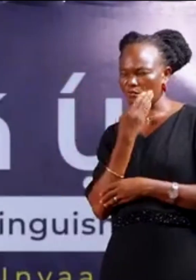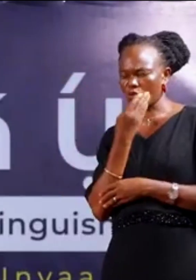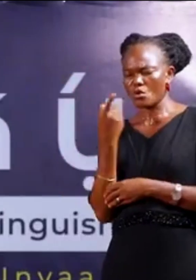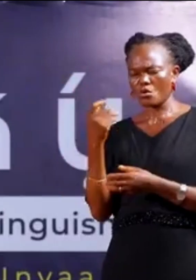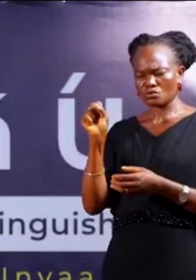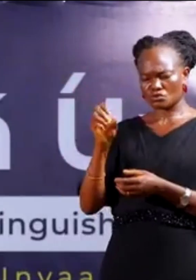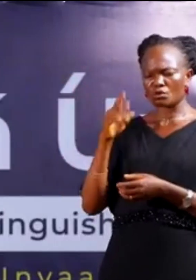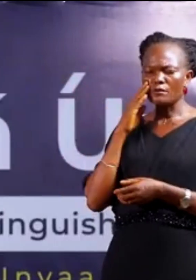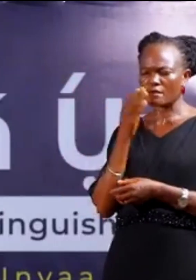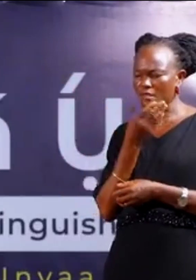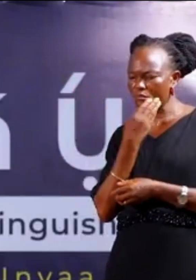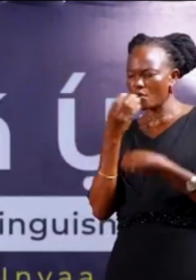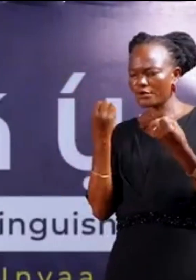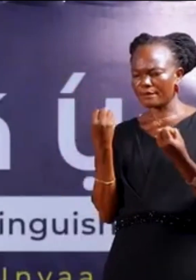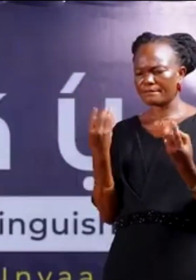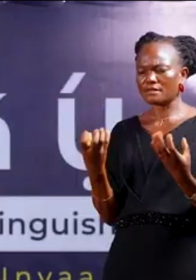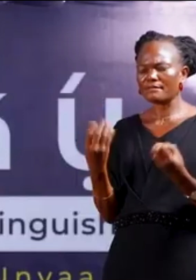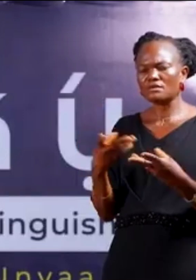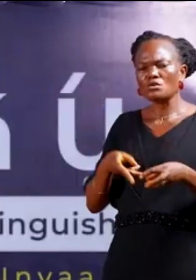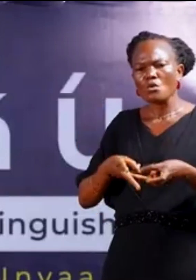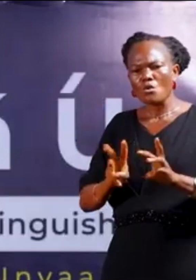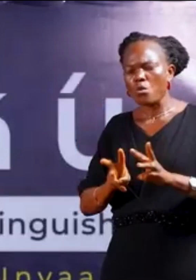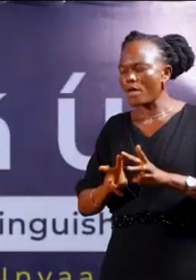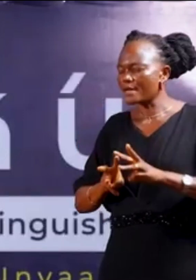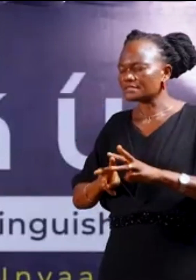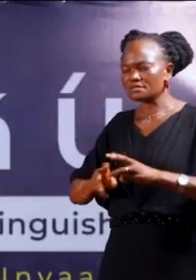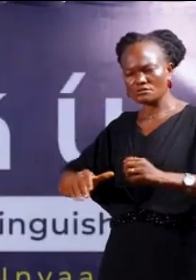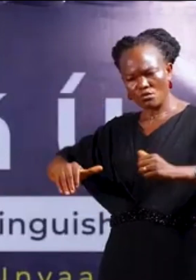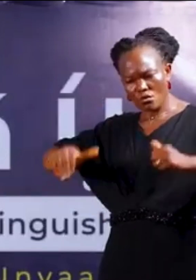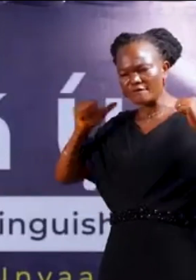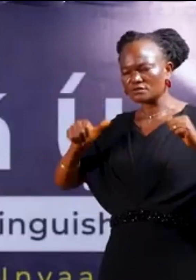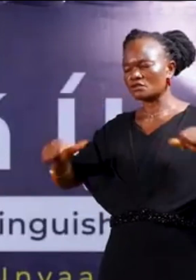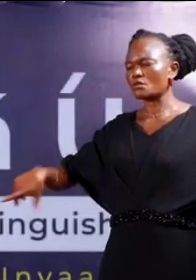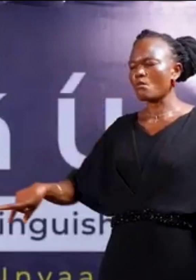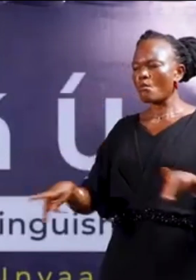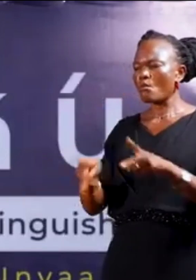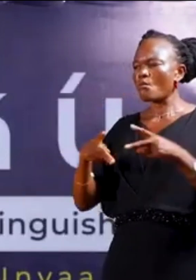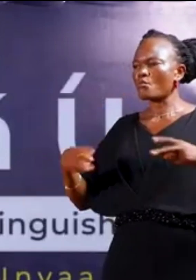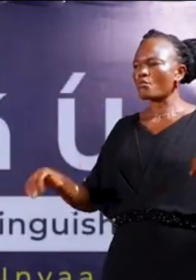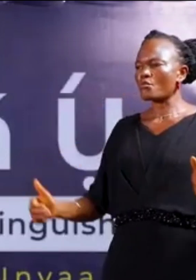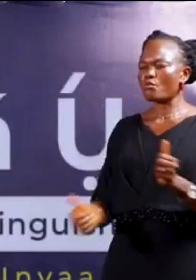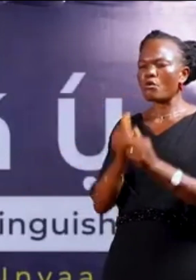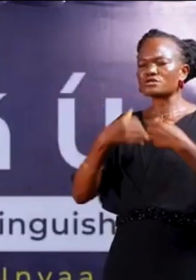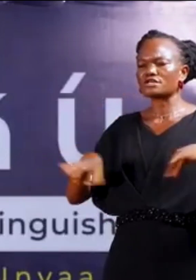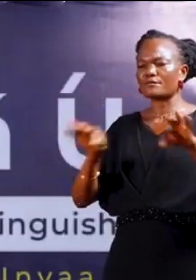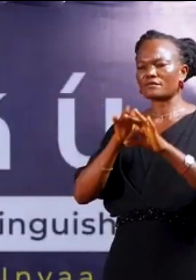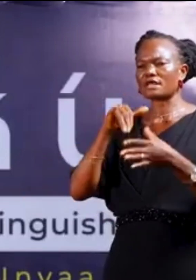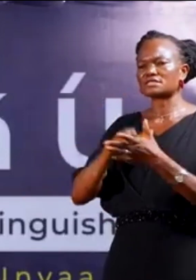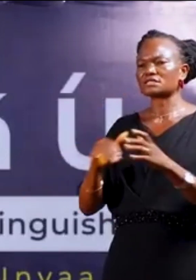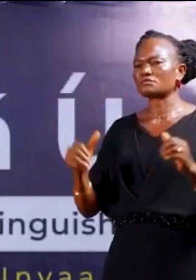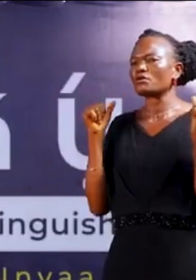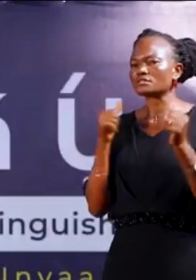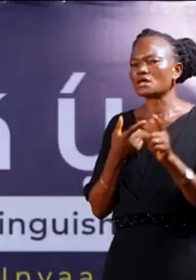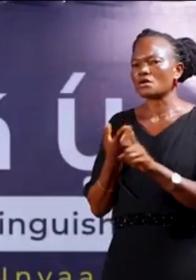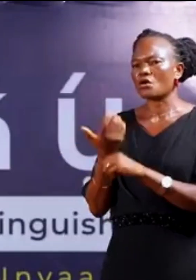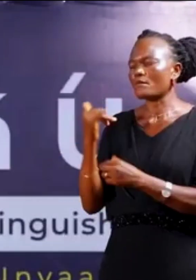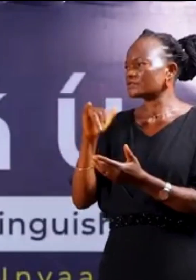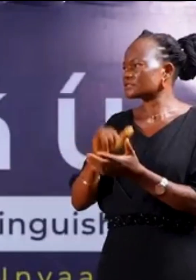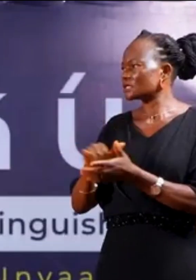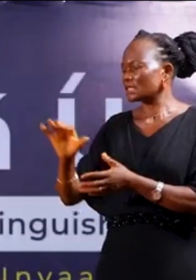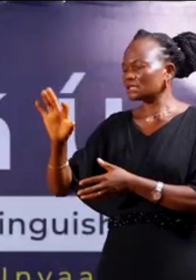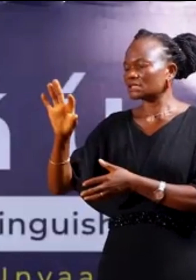Igbo, in many ways, resisted. And one of the most important forms of resistance came in 1929